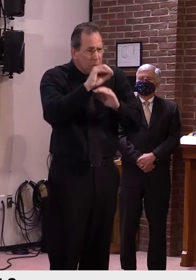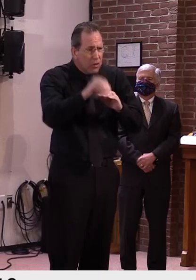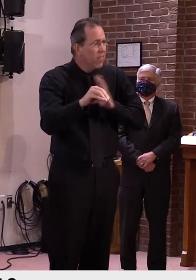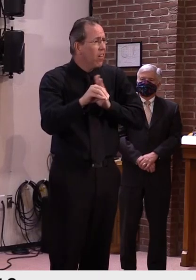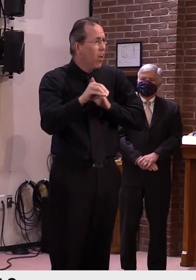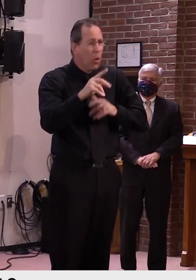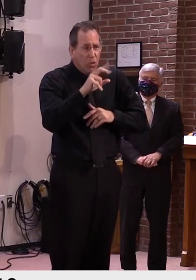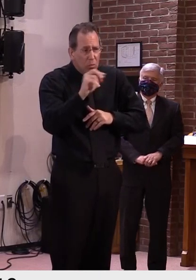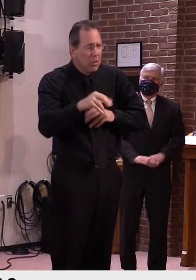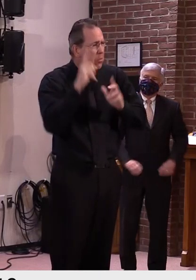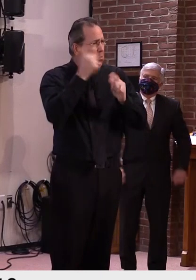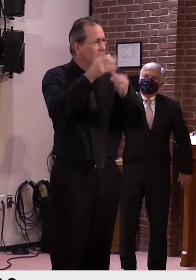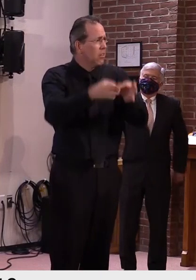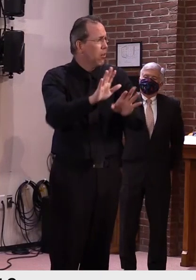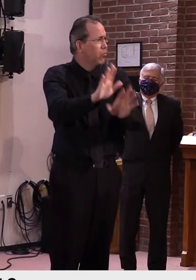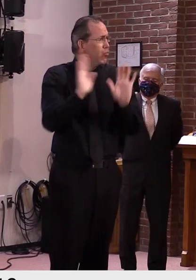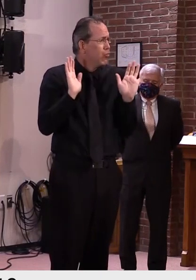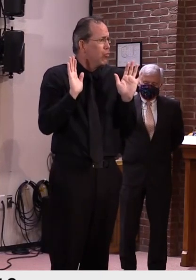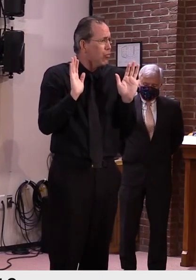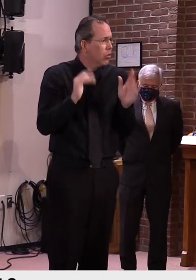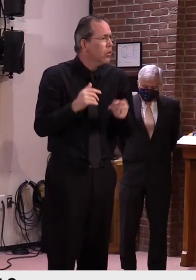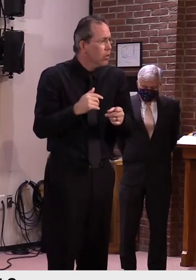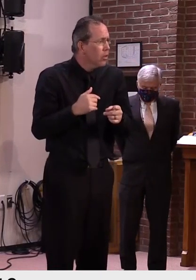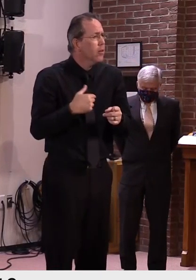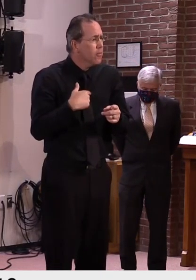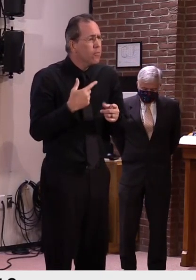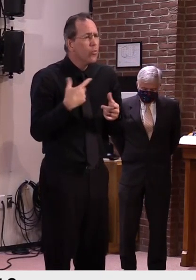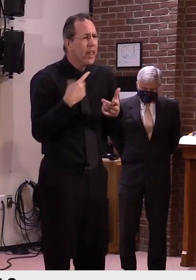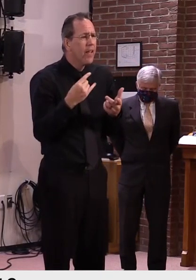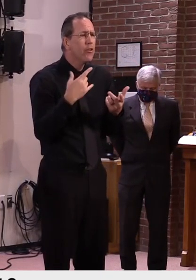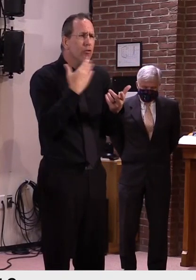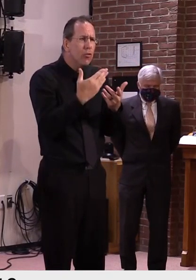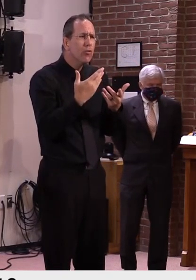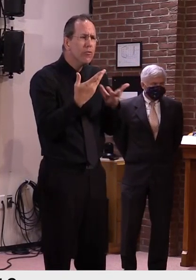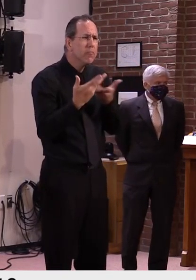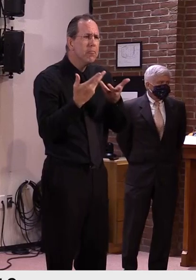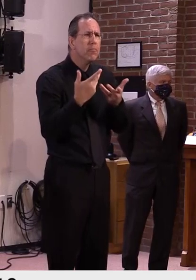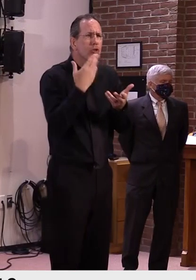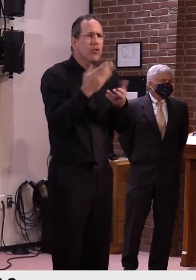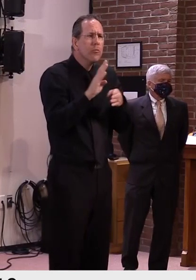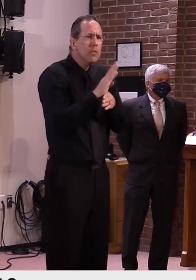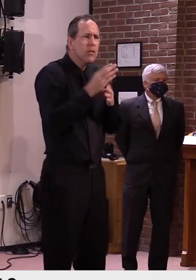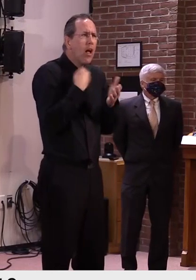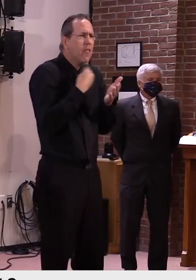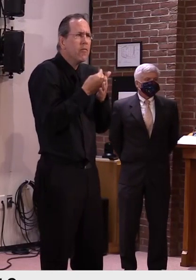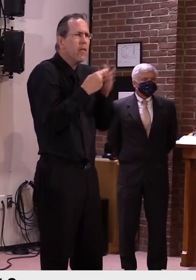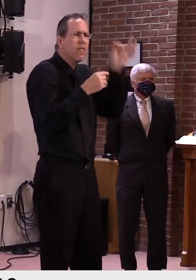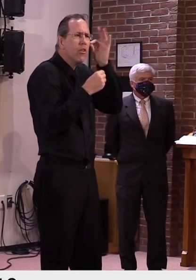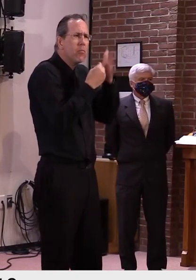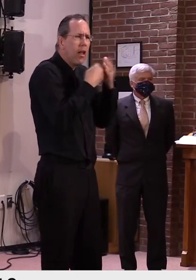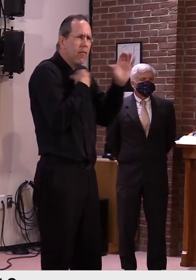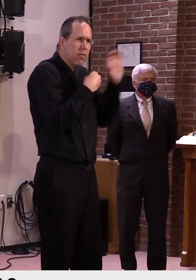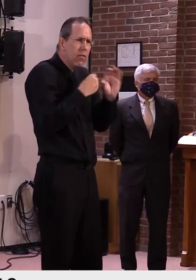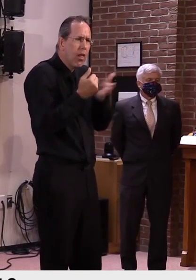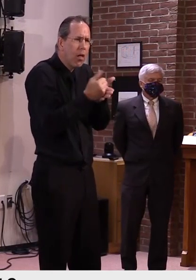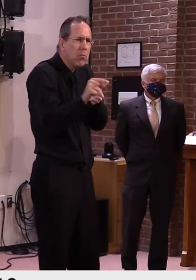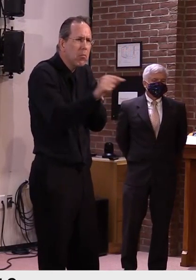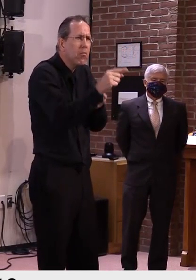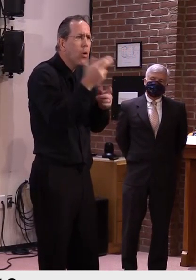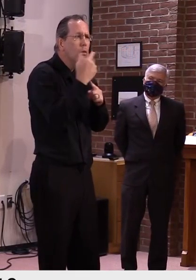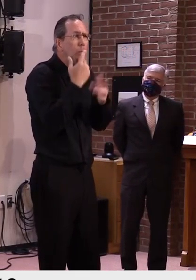fairly significant economic package to be considered by the legislature to address some needs to try